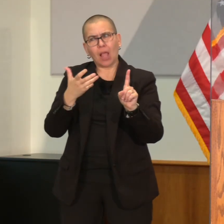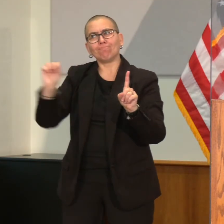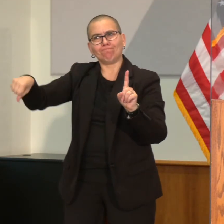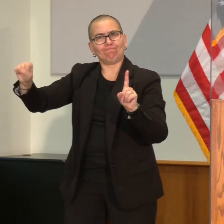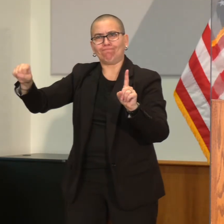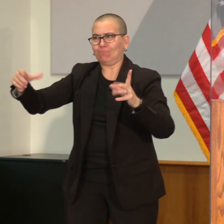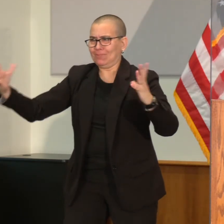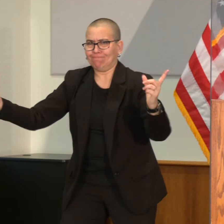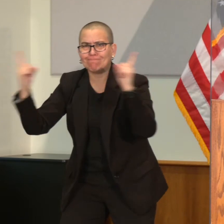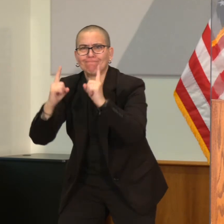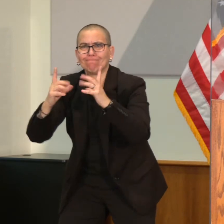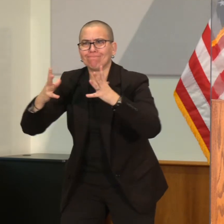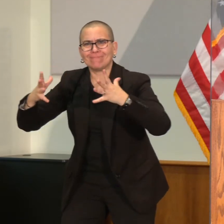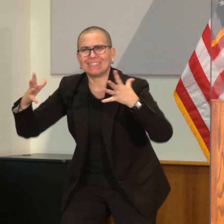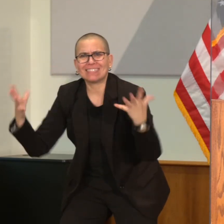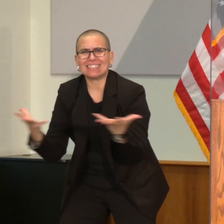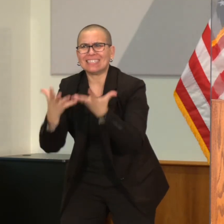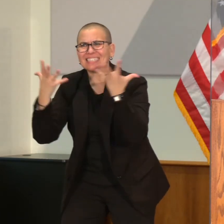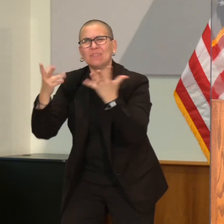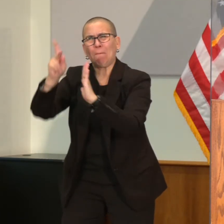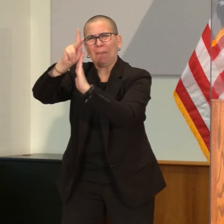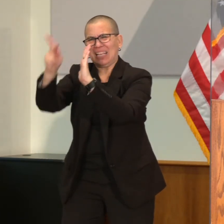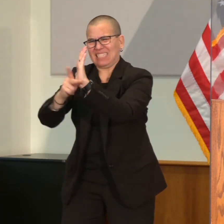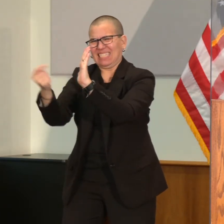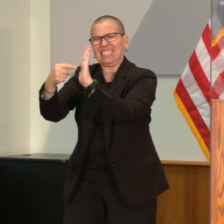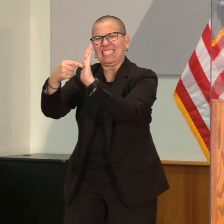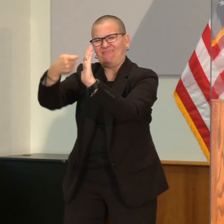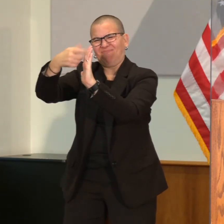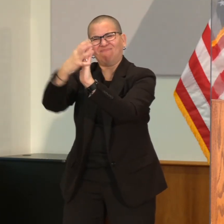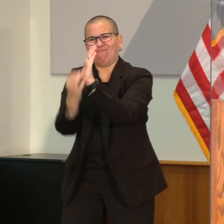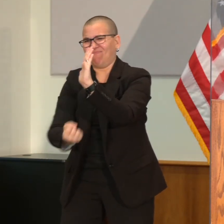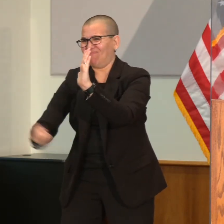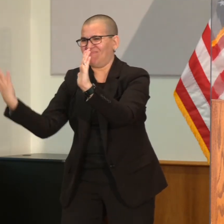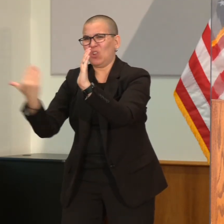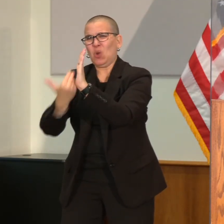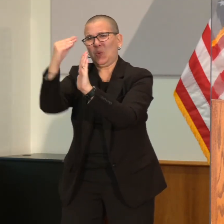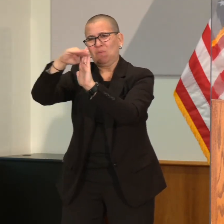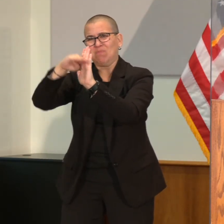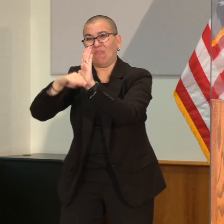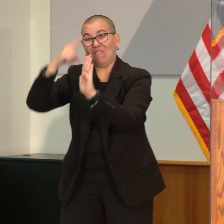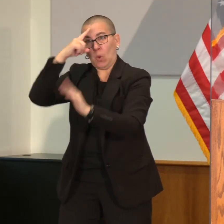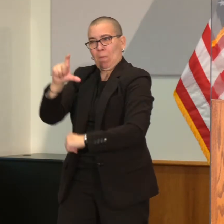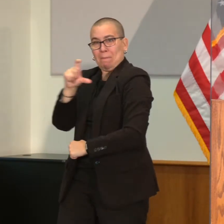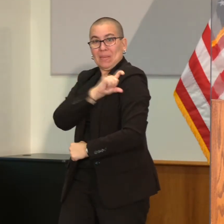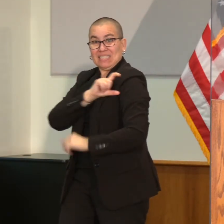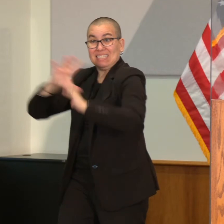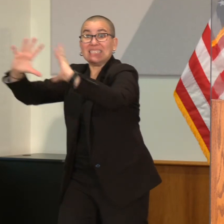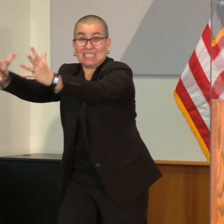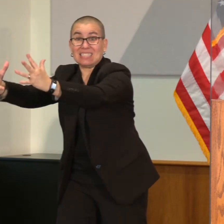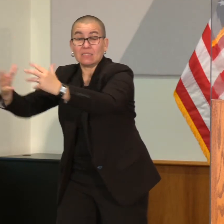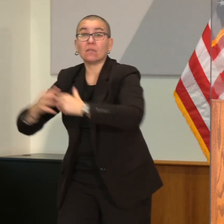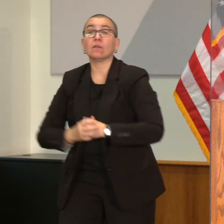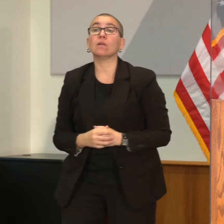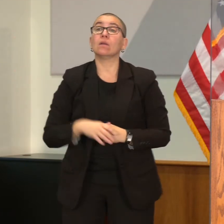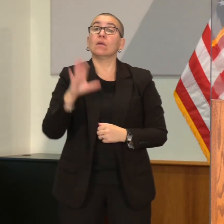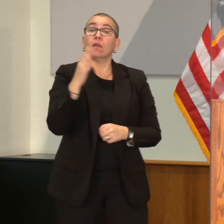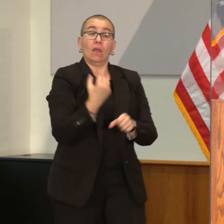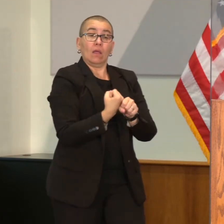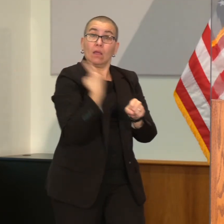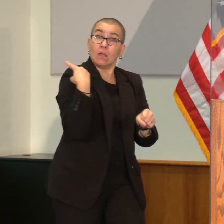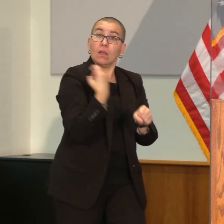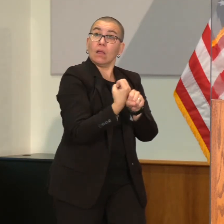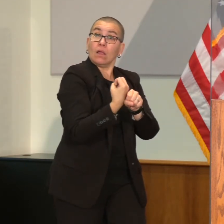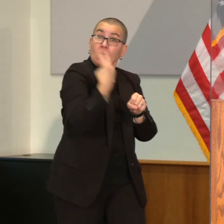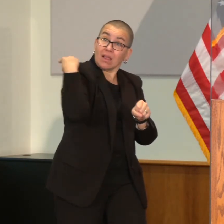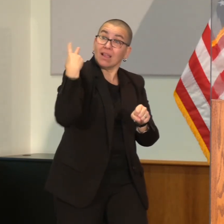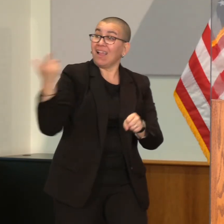would change Minnesota's reality here. Had we listened to their recommendations, had we enacted the change that they advocated